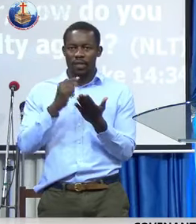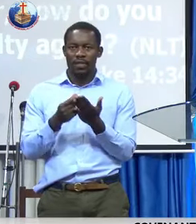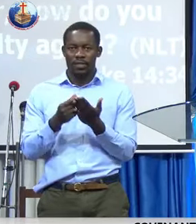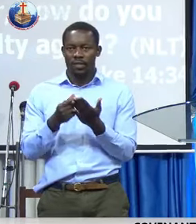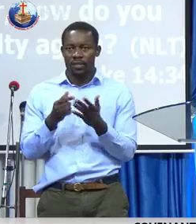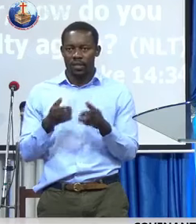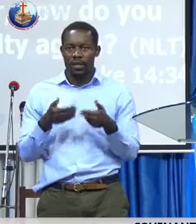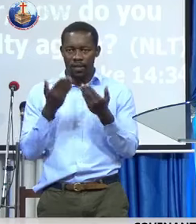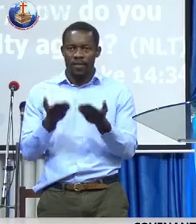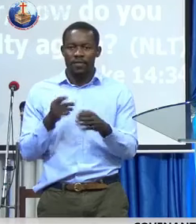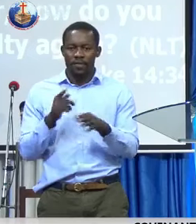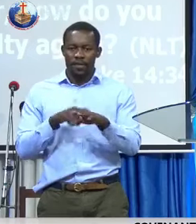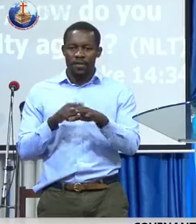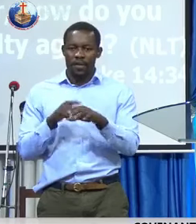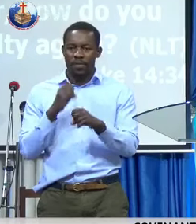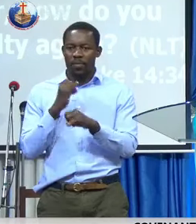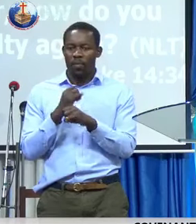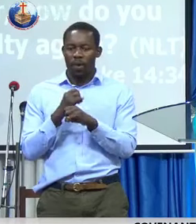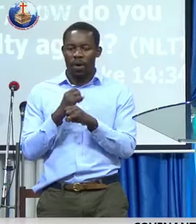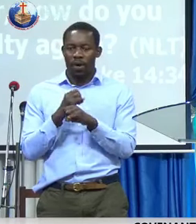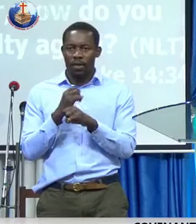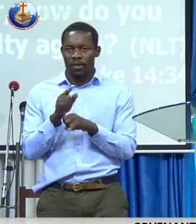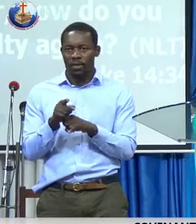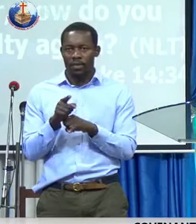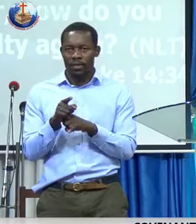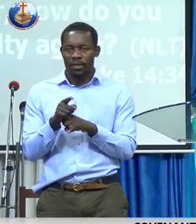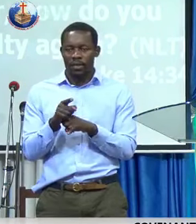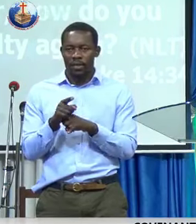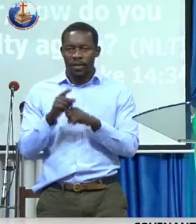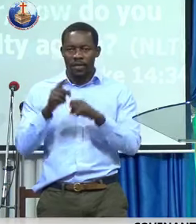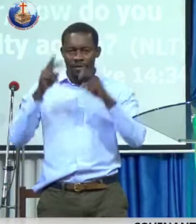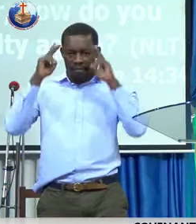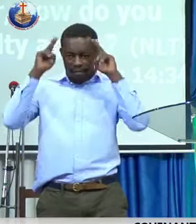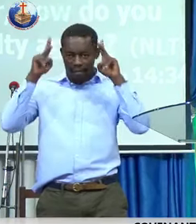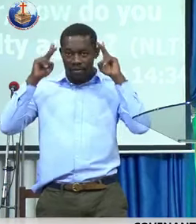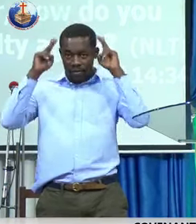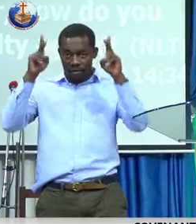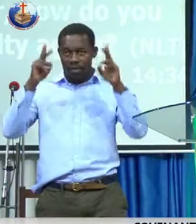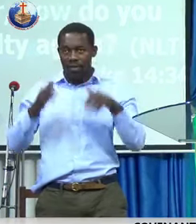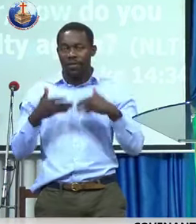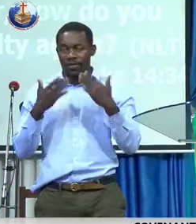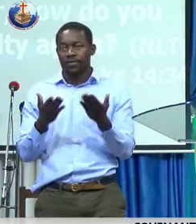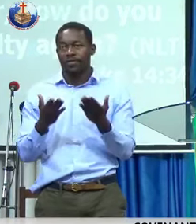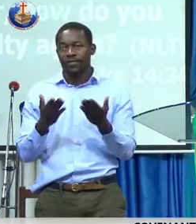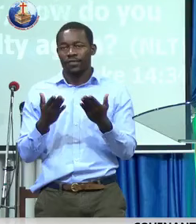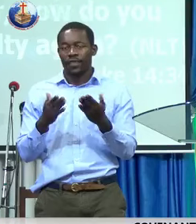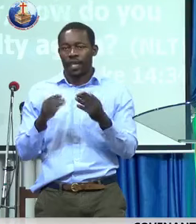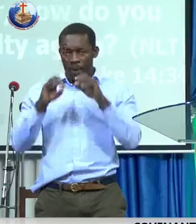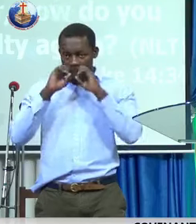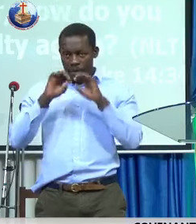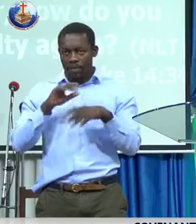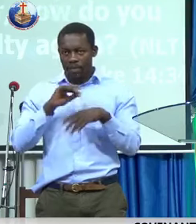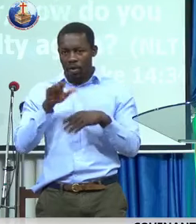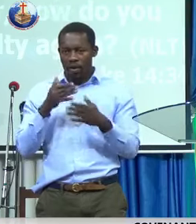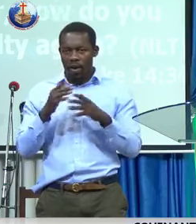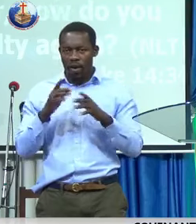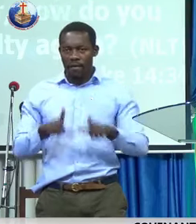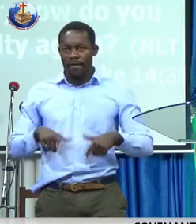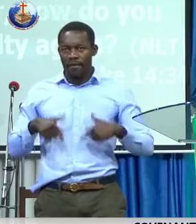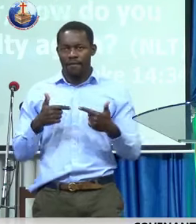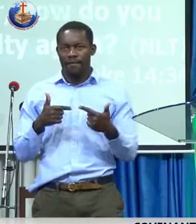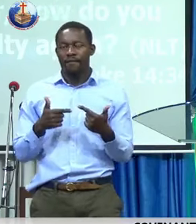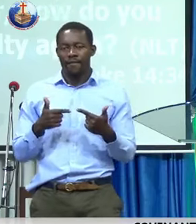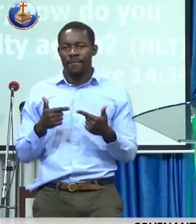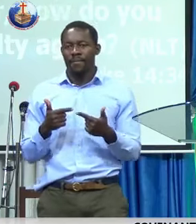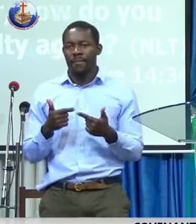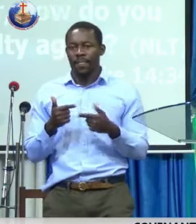that as we go to our places, give us victory in this week. Bless our lives. Bless